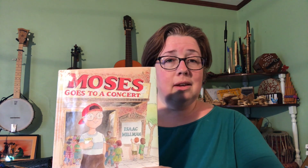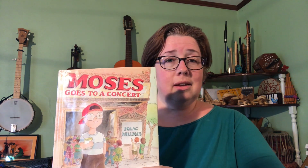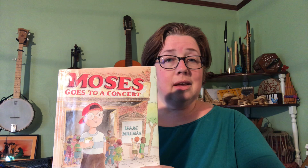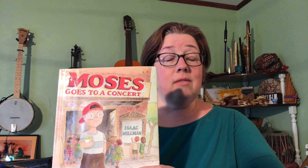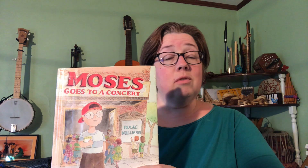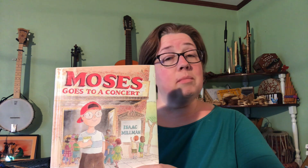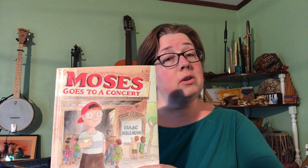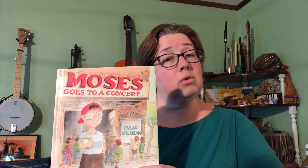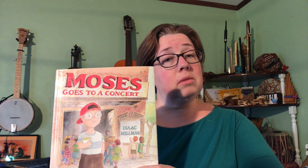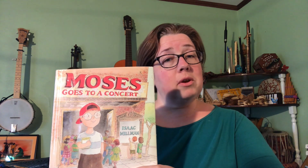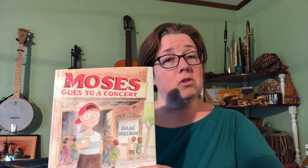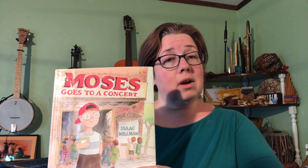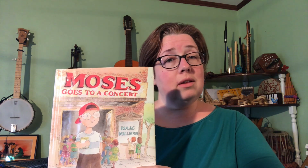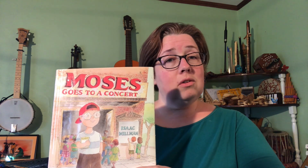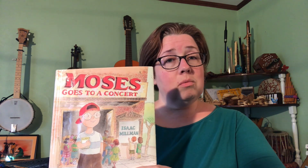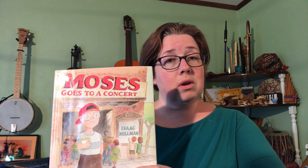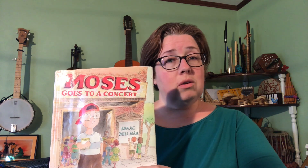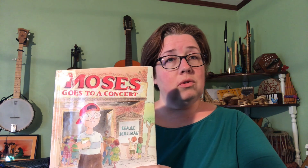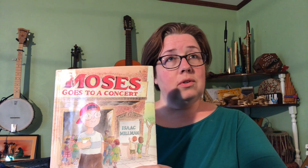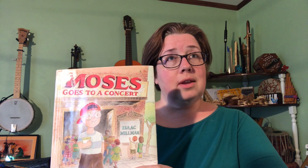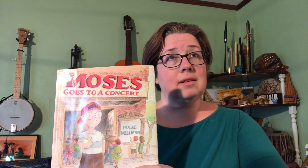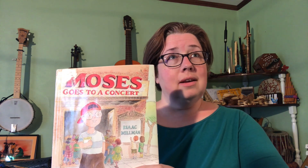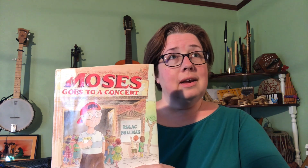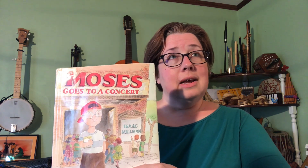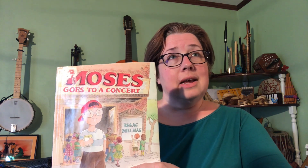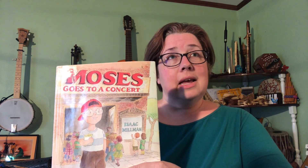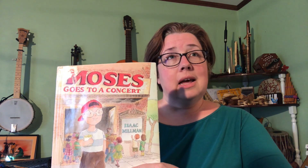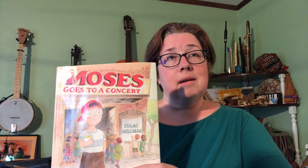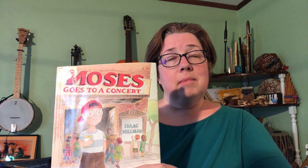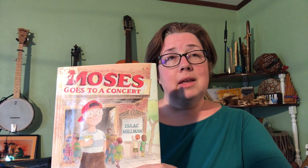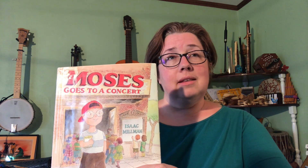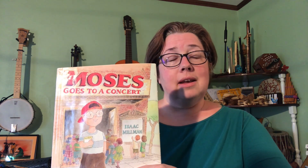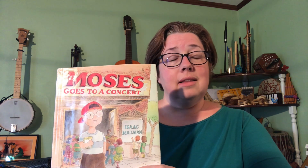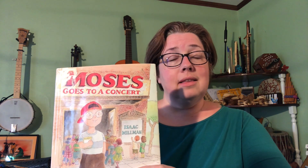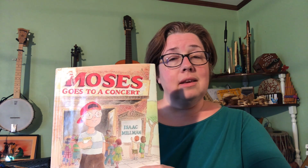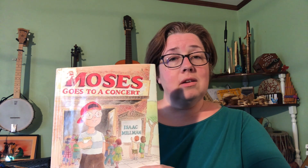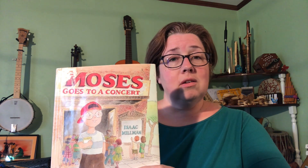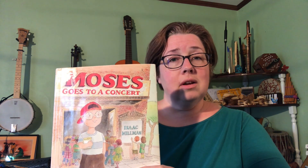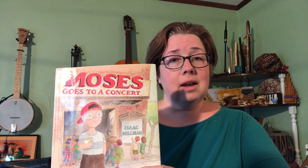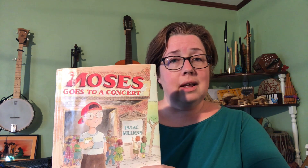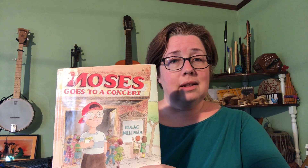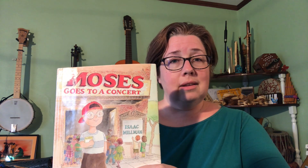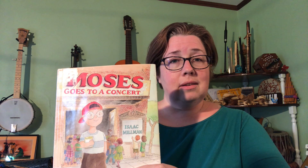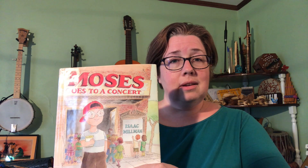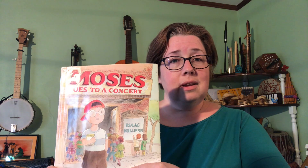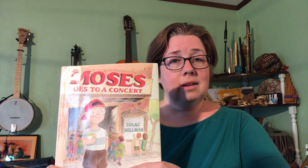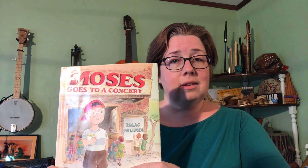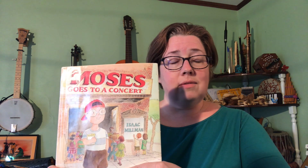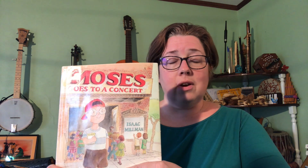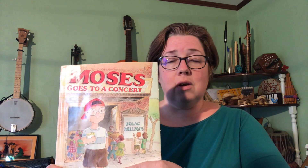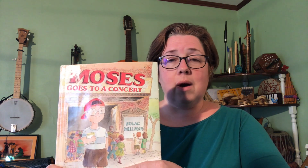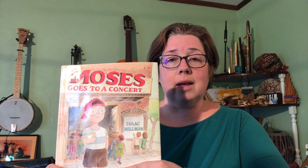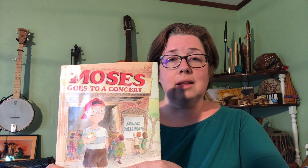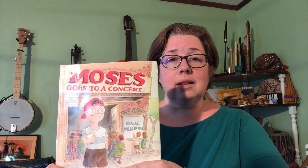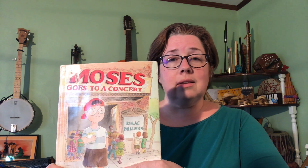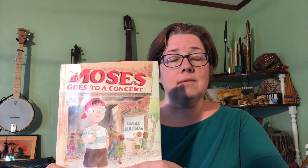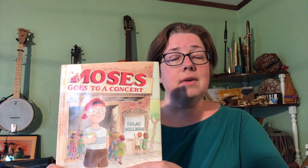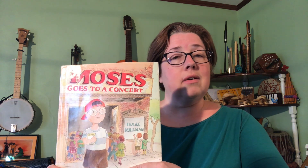Have you ever been to a special concert where you sit inside a theater and listen, sit very quietly and listen very